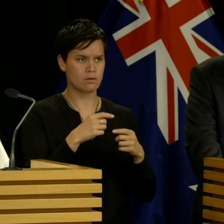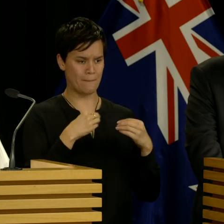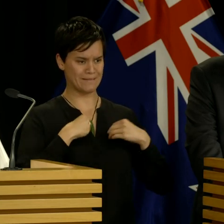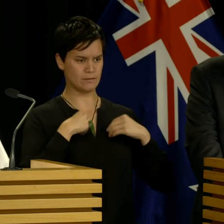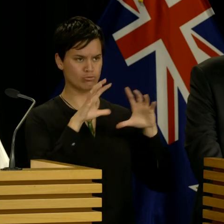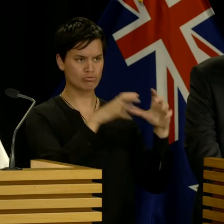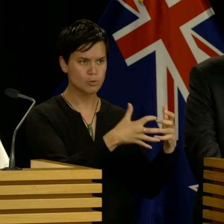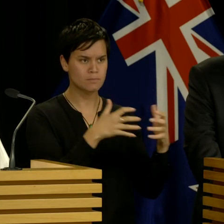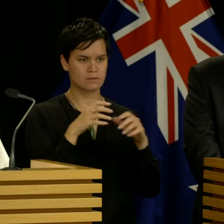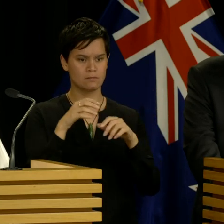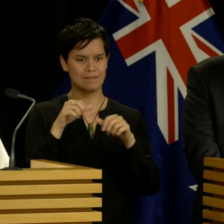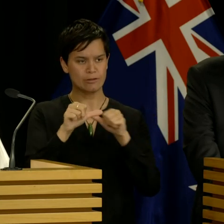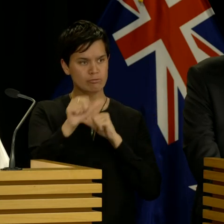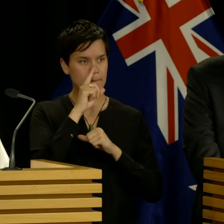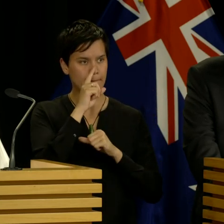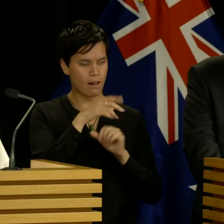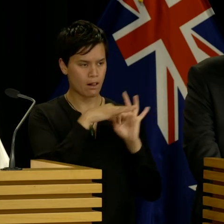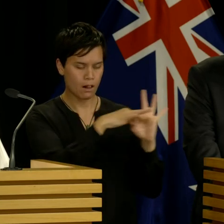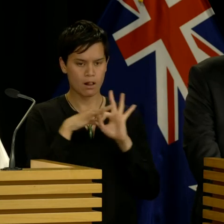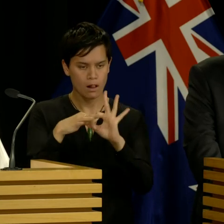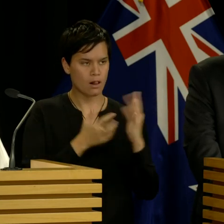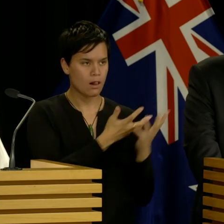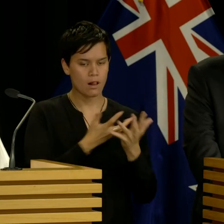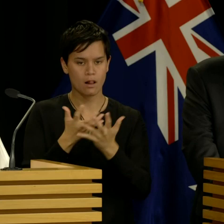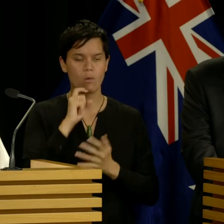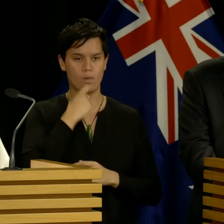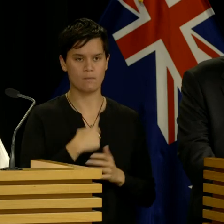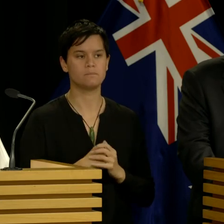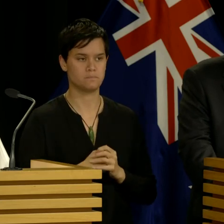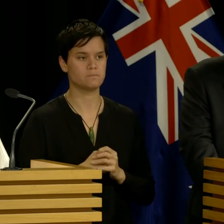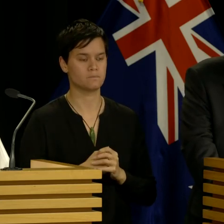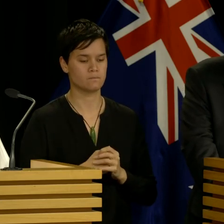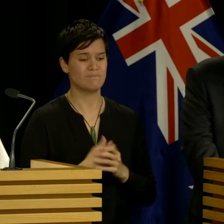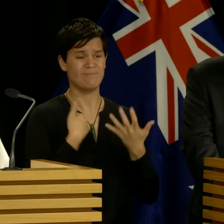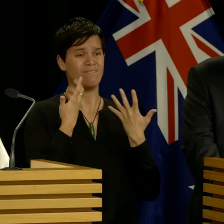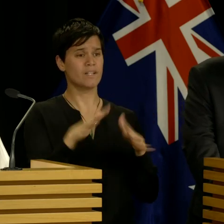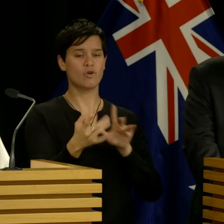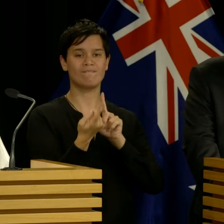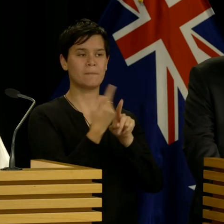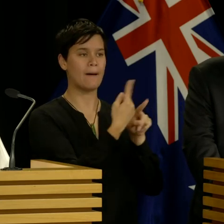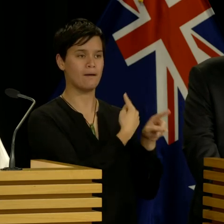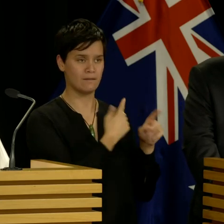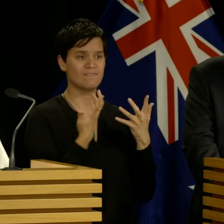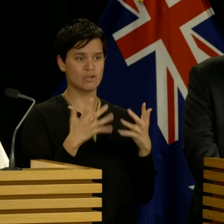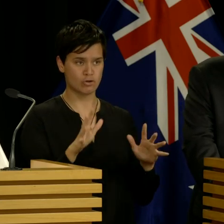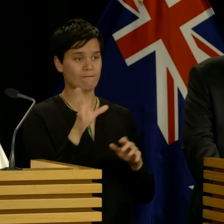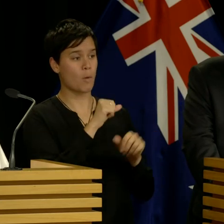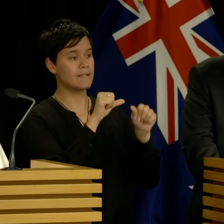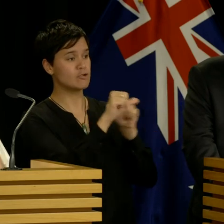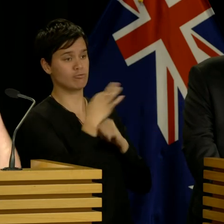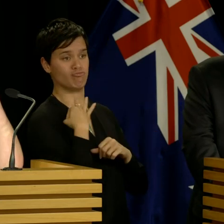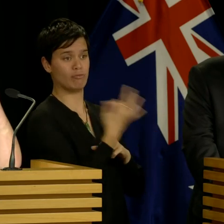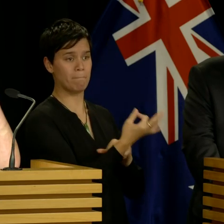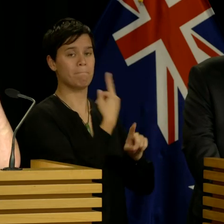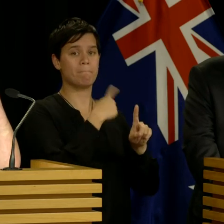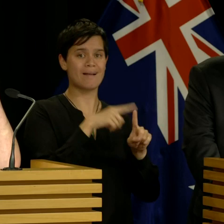business continuity package meets their targeted needs. Feedback that I have received from industry representatives, and indeed the advice